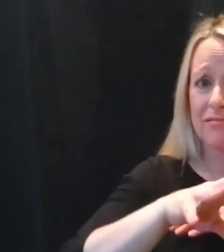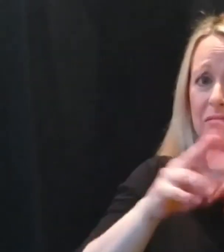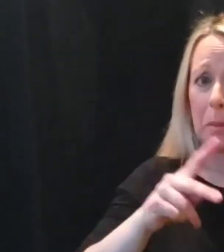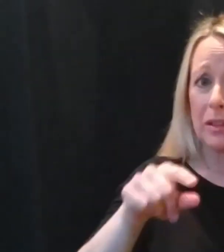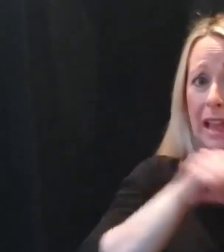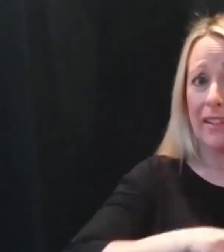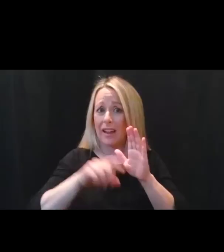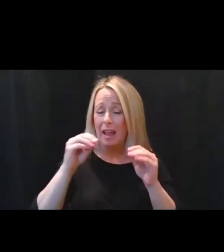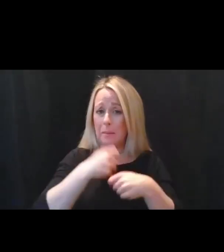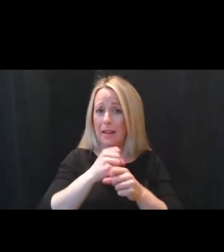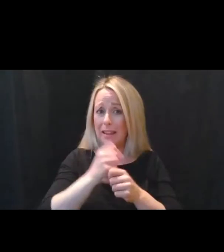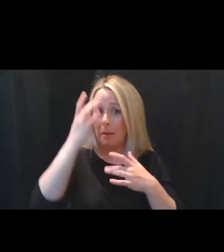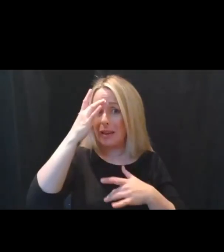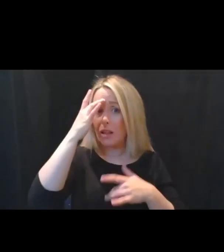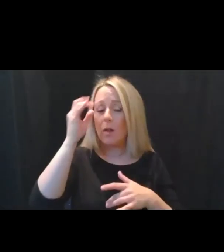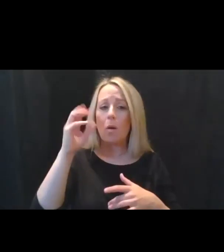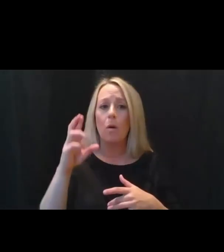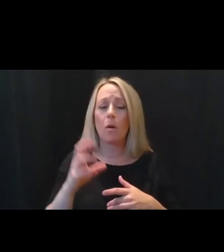point?